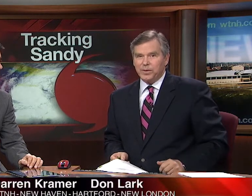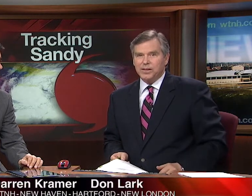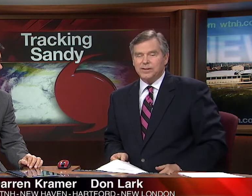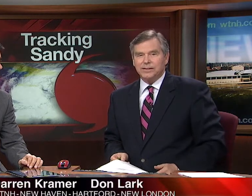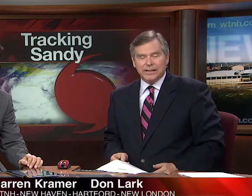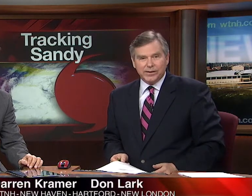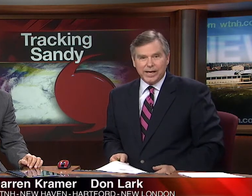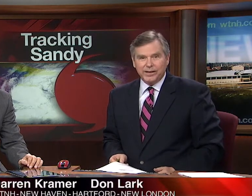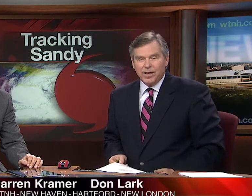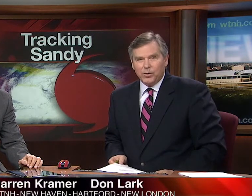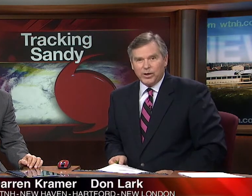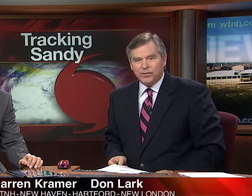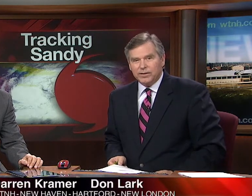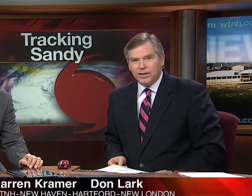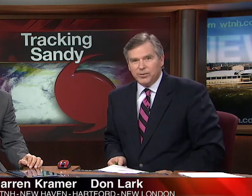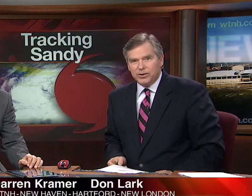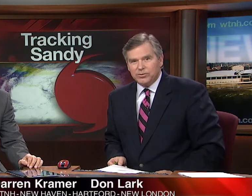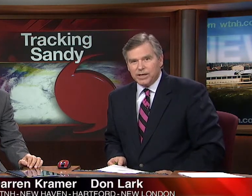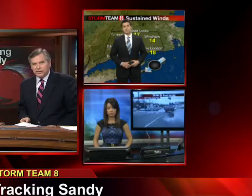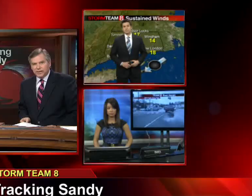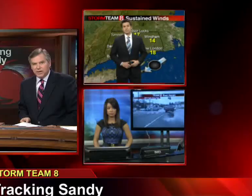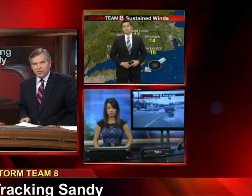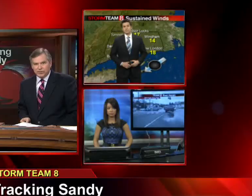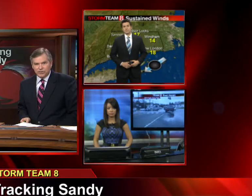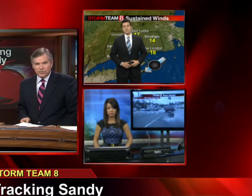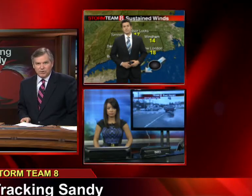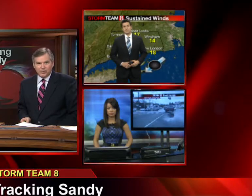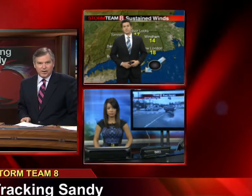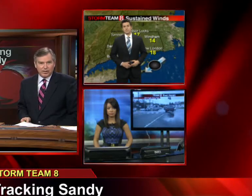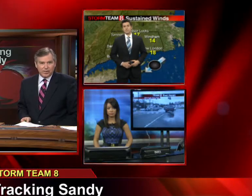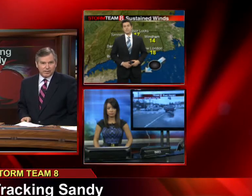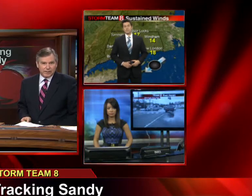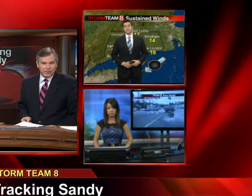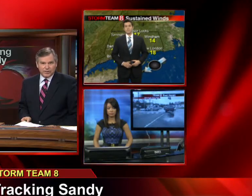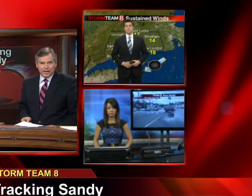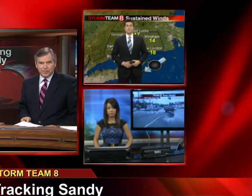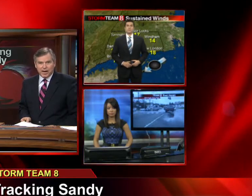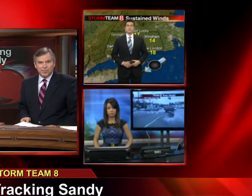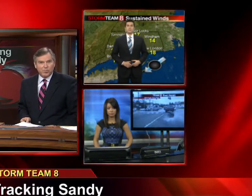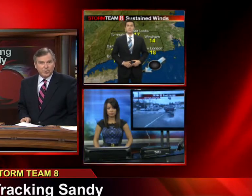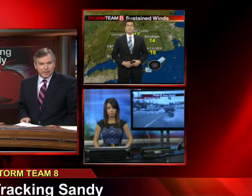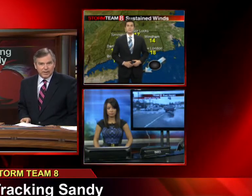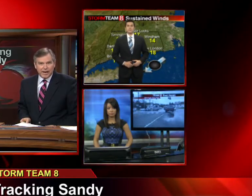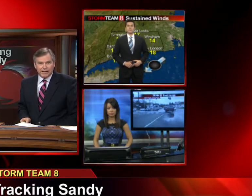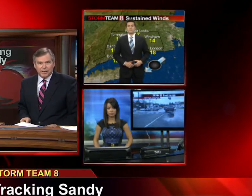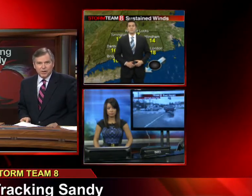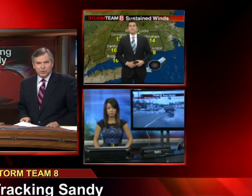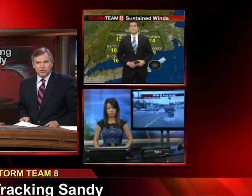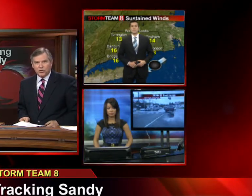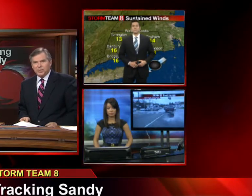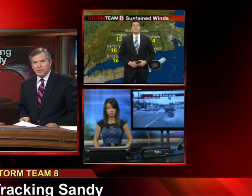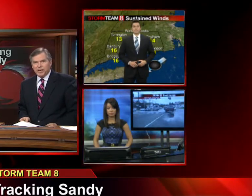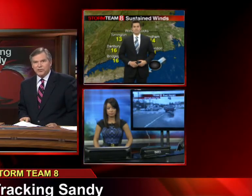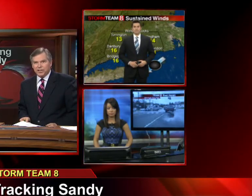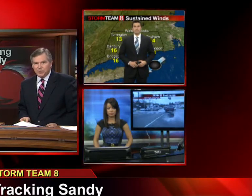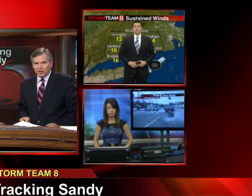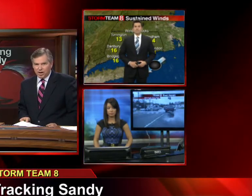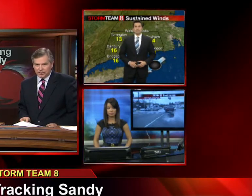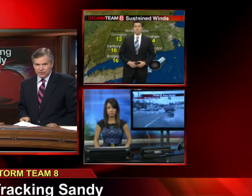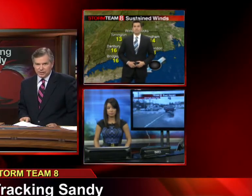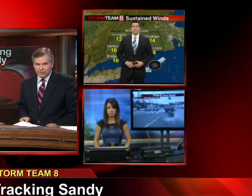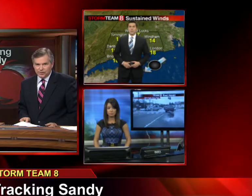couple of minutes. Until then, we have continuing News 8 team coverage of the storm. Erica Martin standing by, but we begin tonight with Storm Team 8